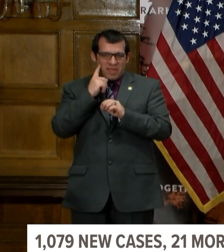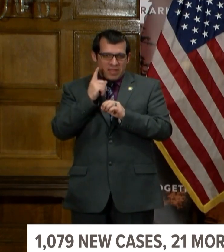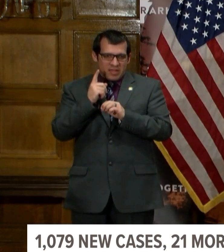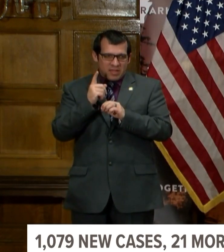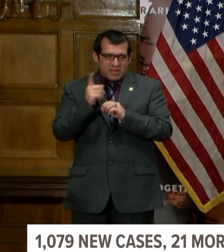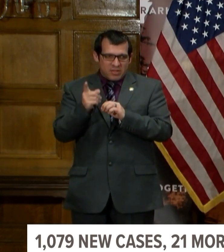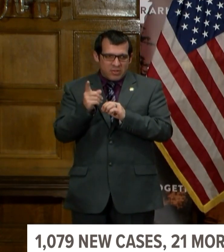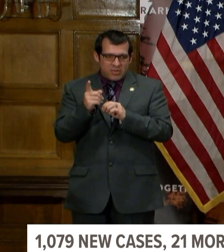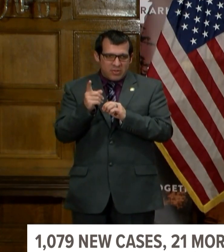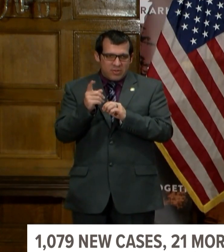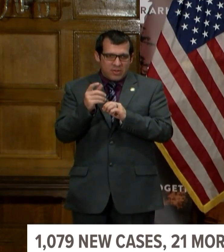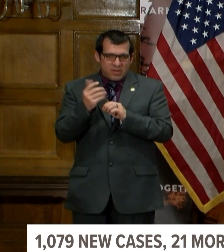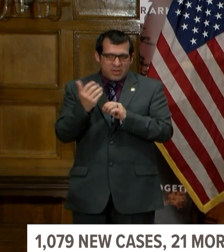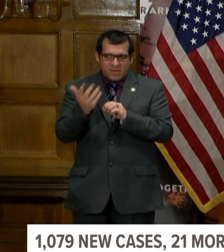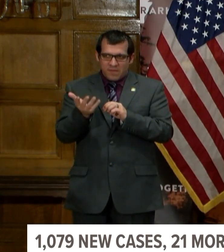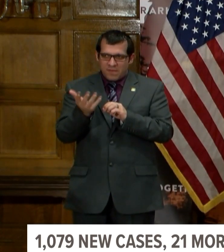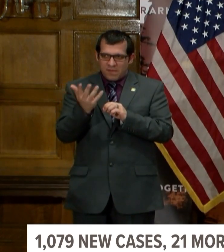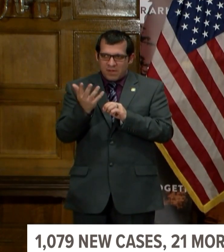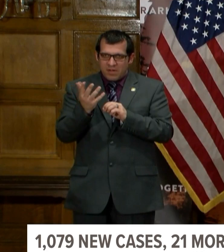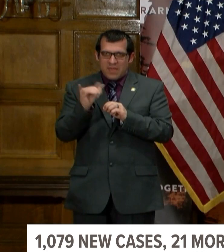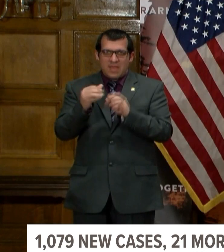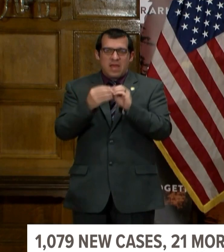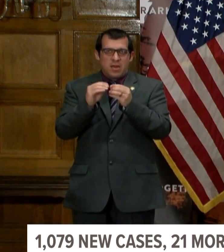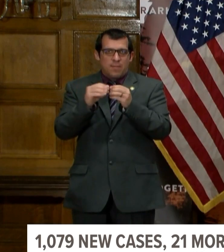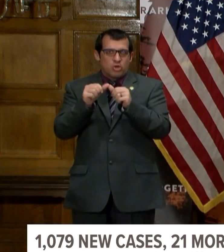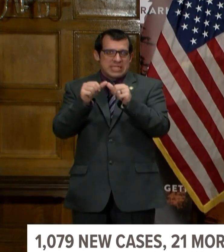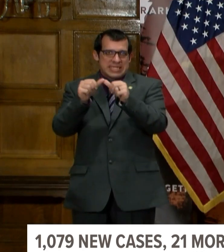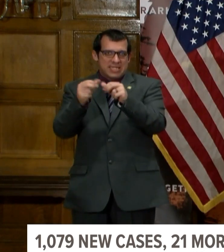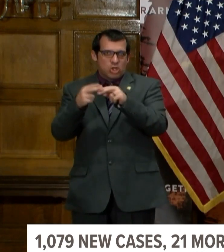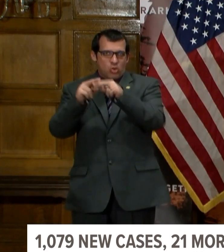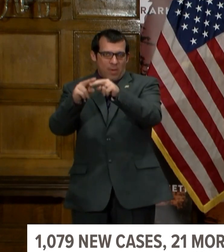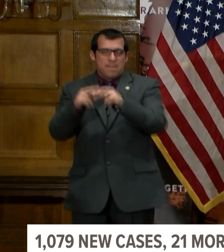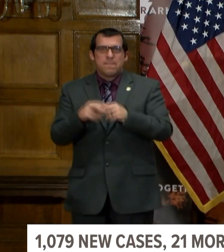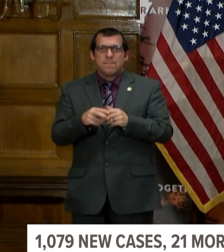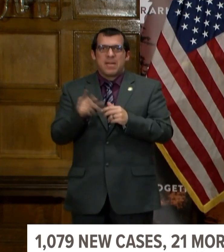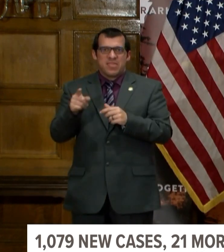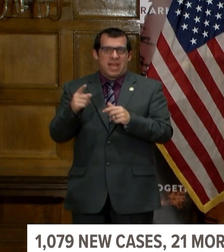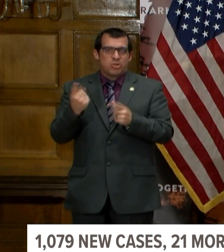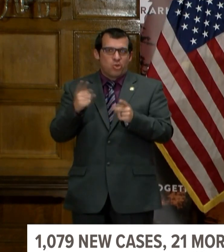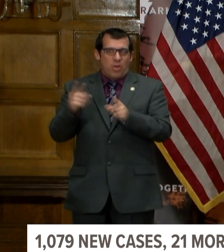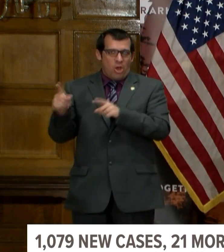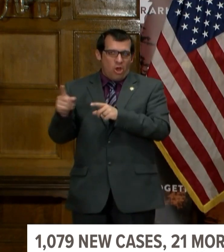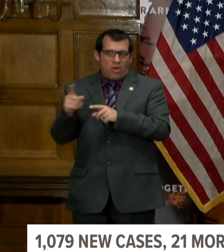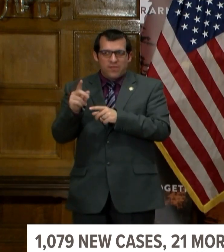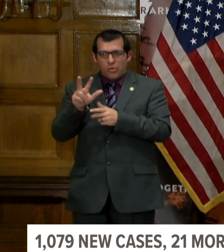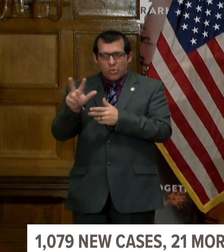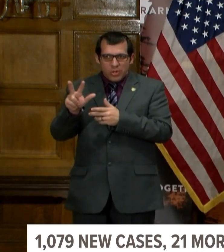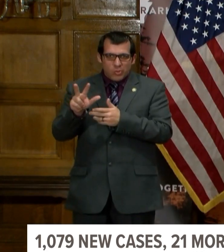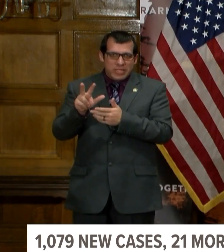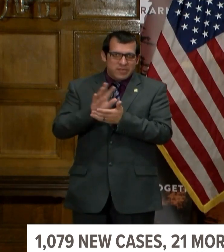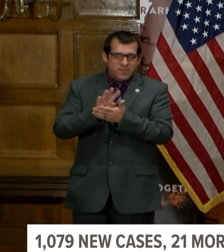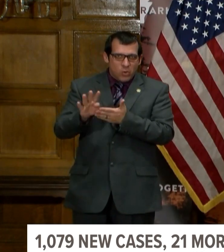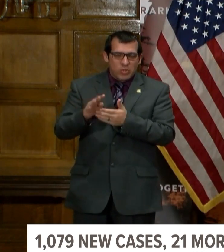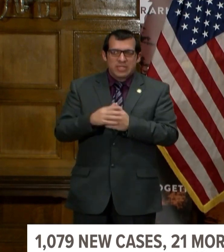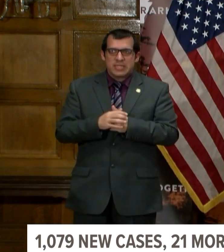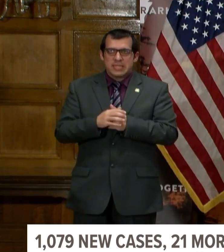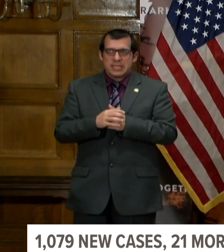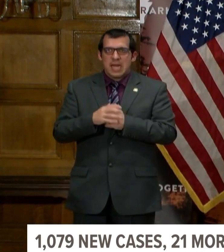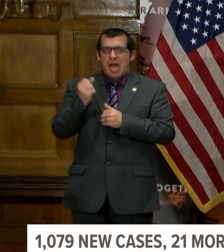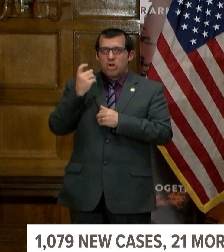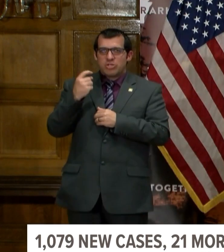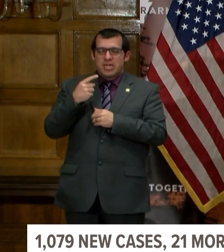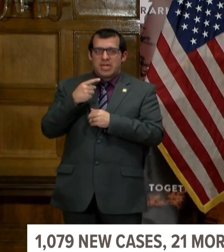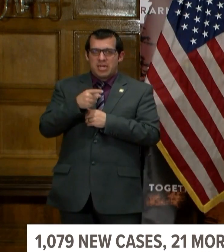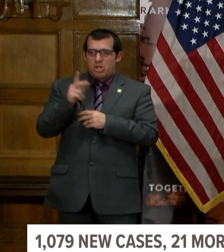in Northeast Arkansas today, where the number is consistently going up. This has been going on for 3, almost 4 weeks. I understand people